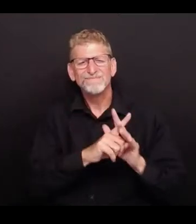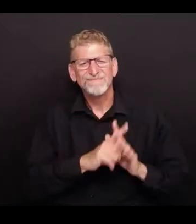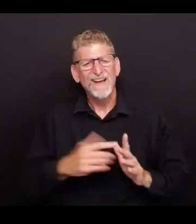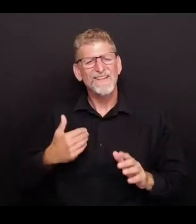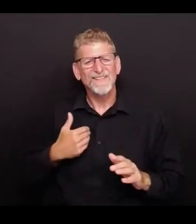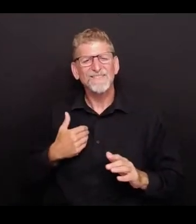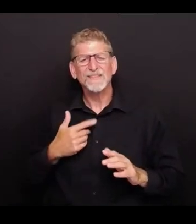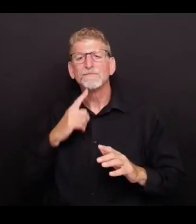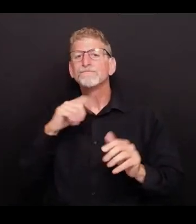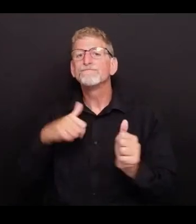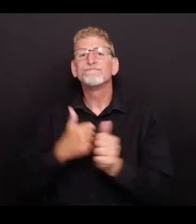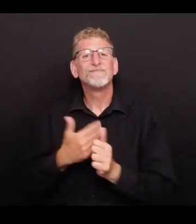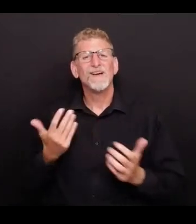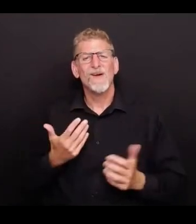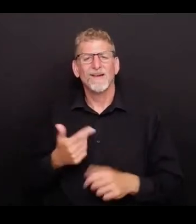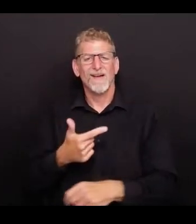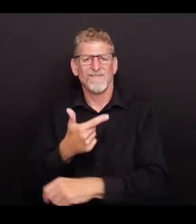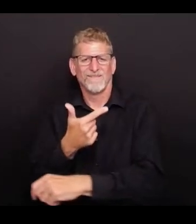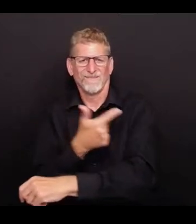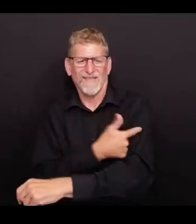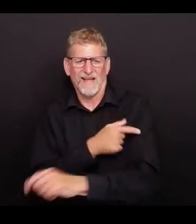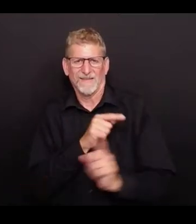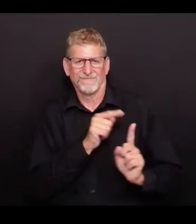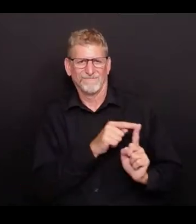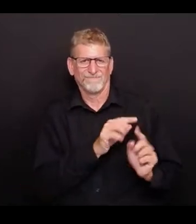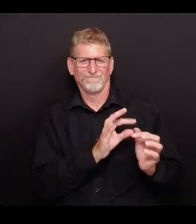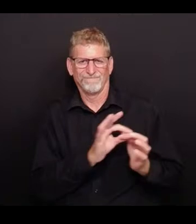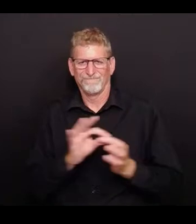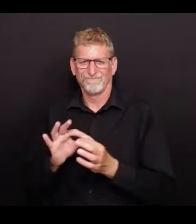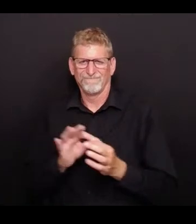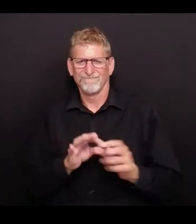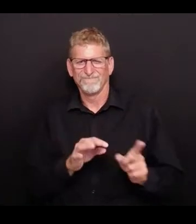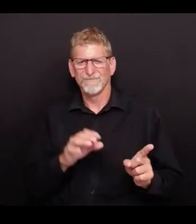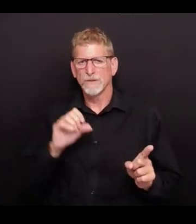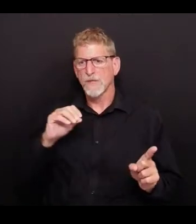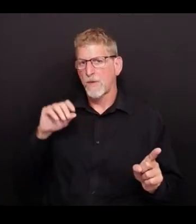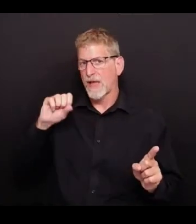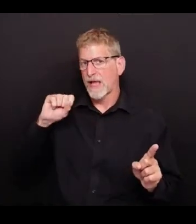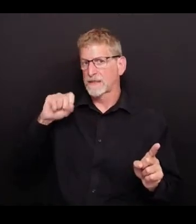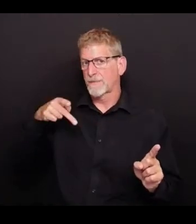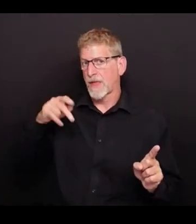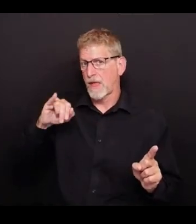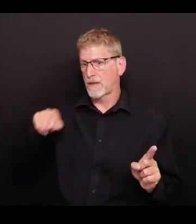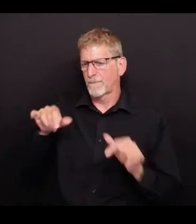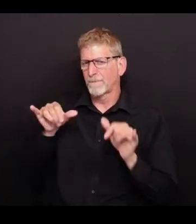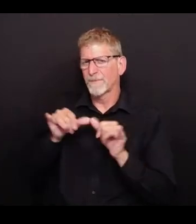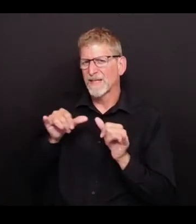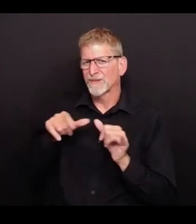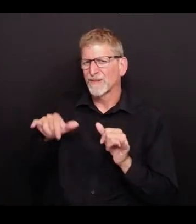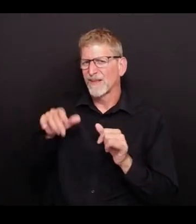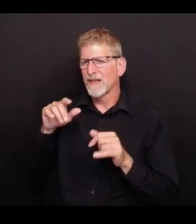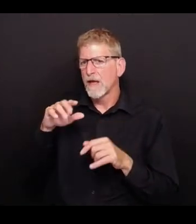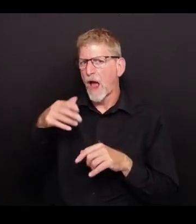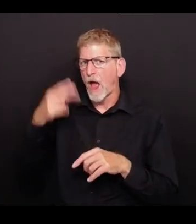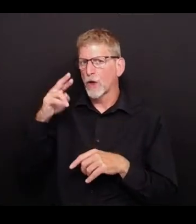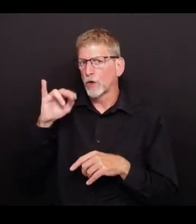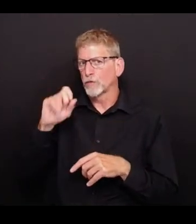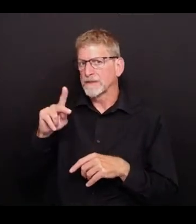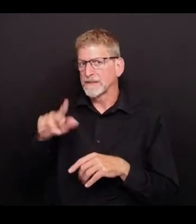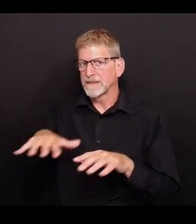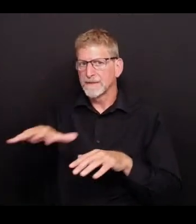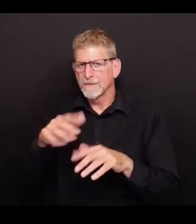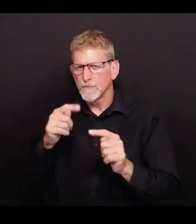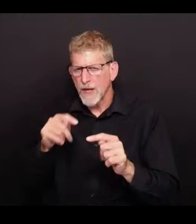drive vaccination rates. And so our SVI metric in particular is really aimed